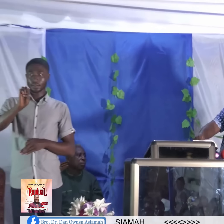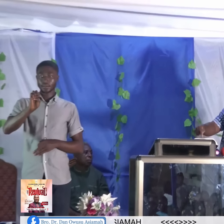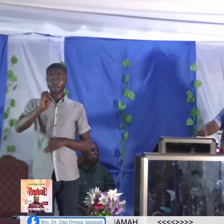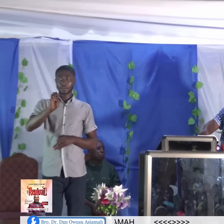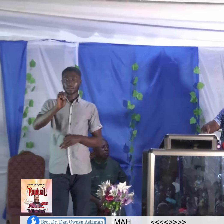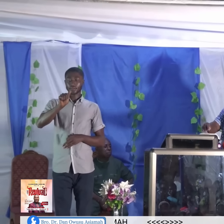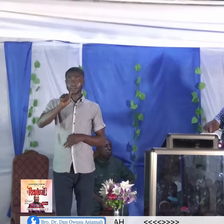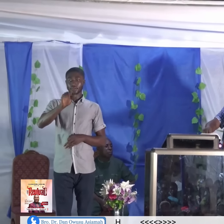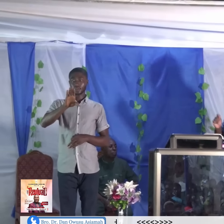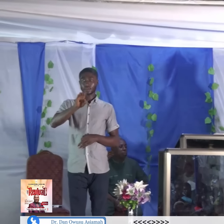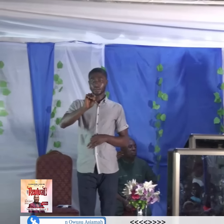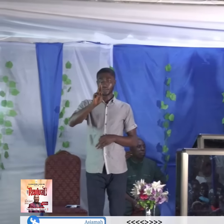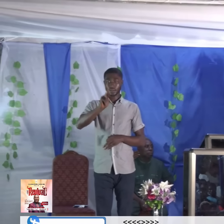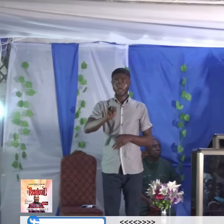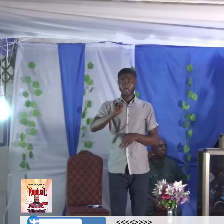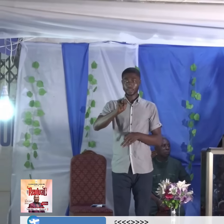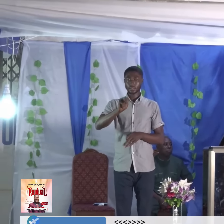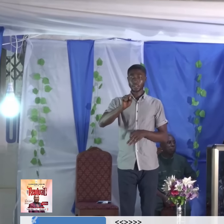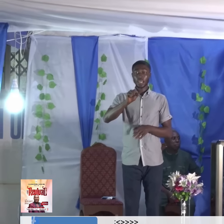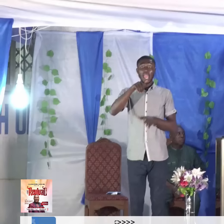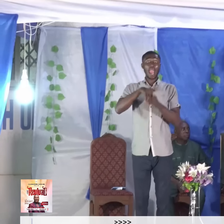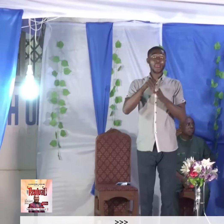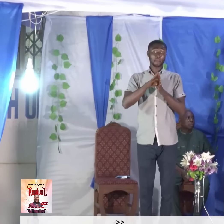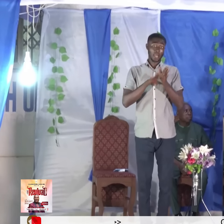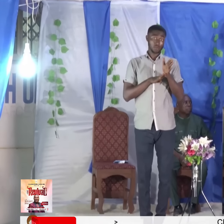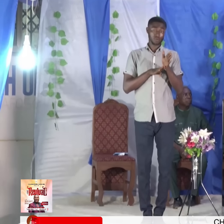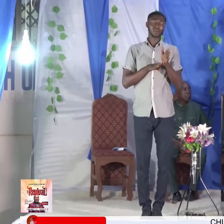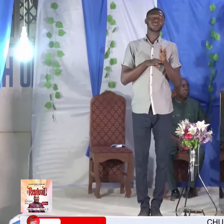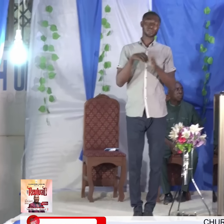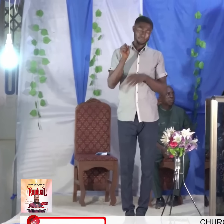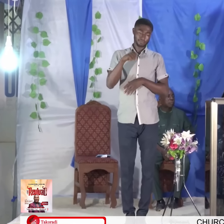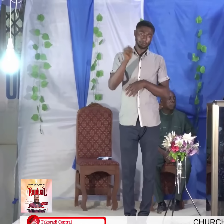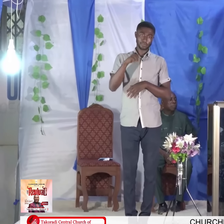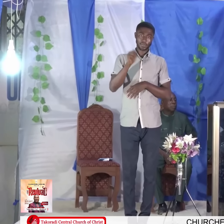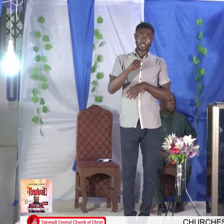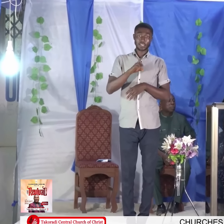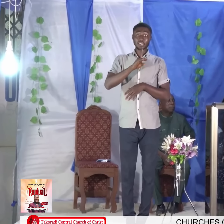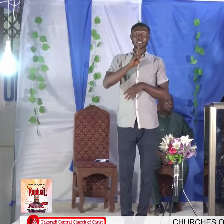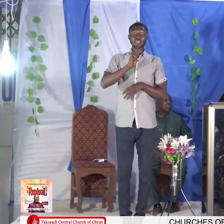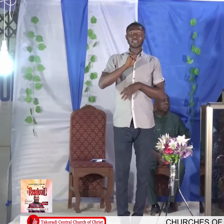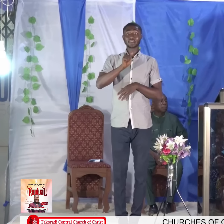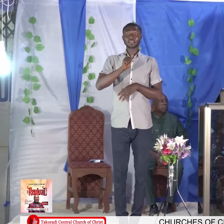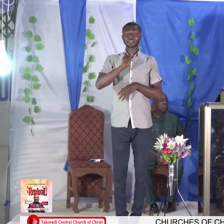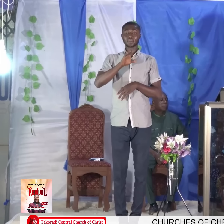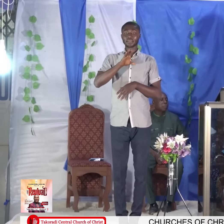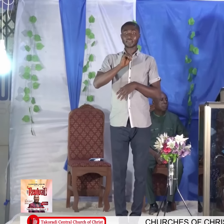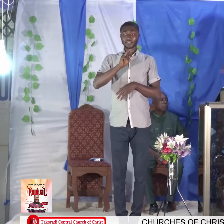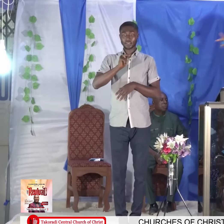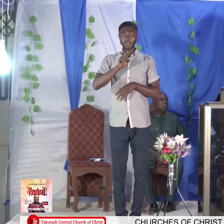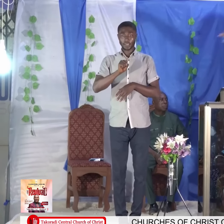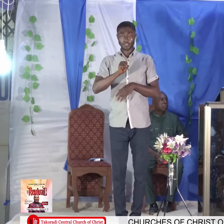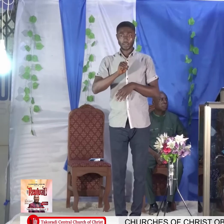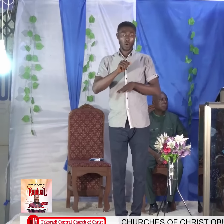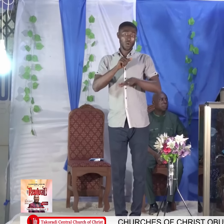kofa deacons ba ye enie se deacons na dwuma number 1 se o mo be check achade